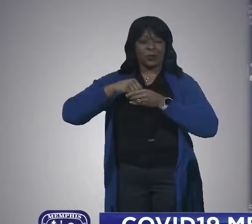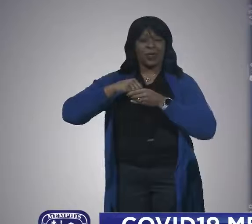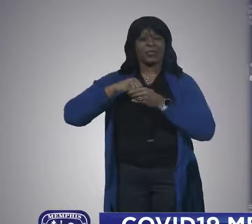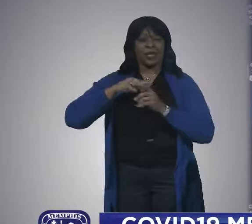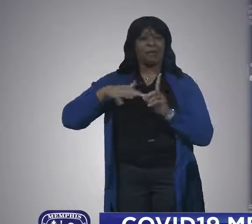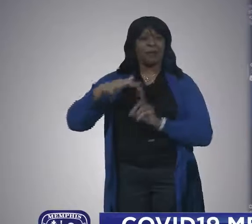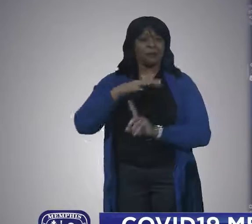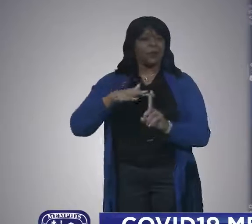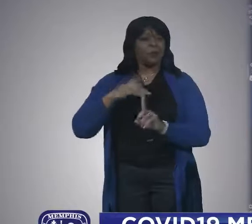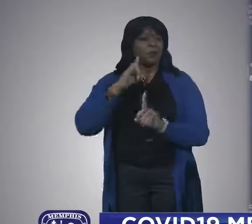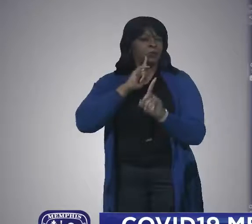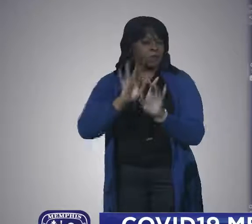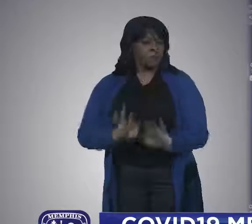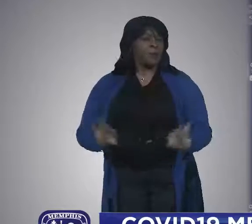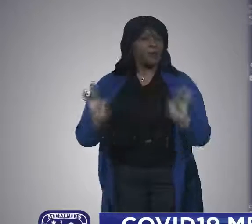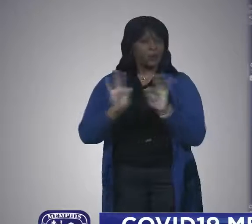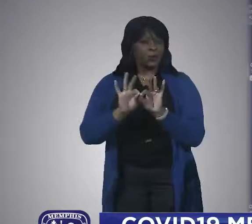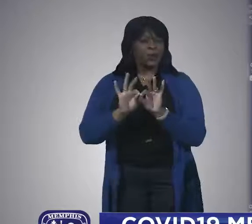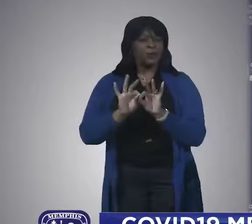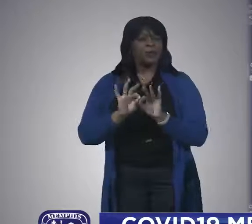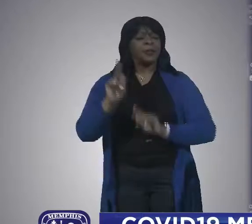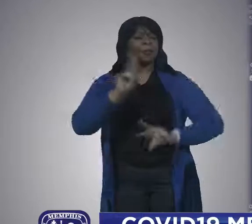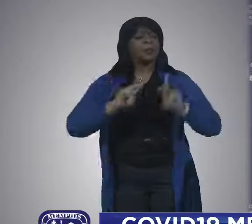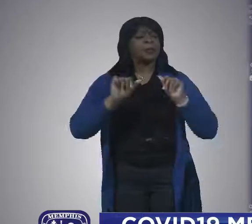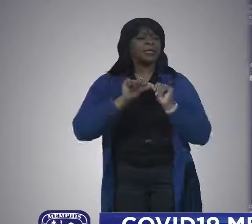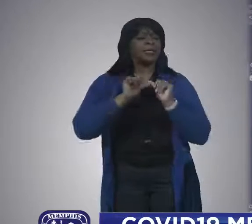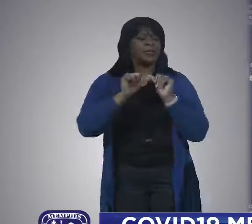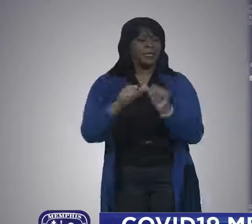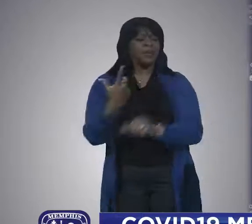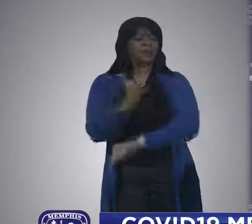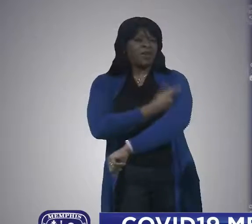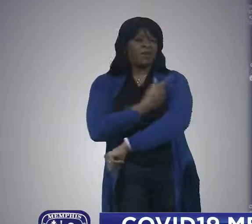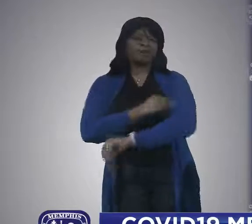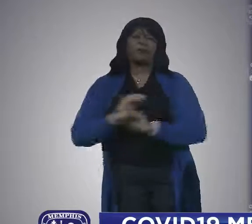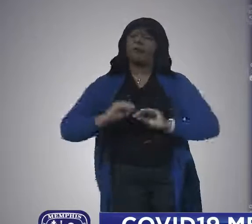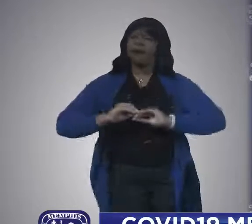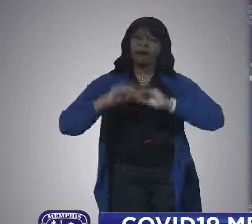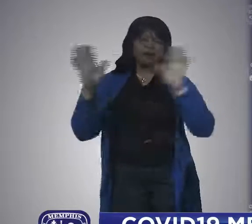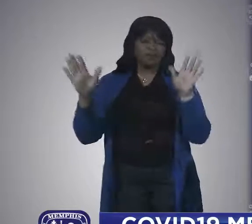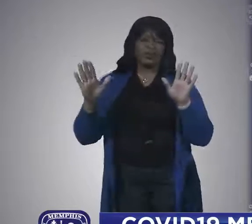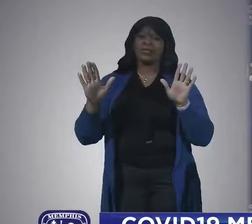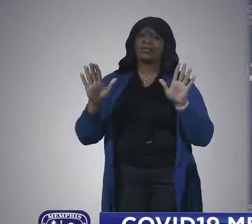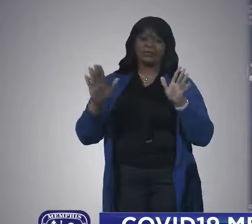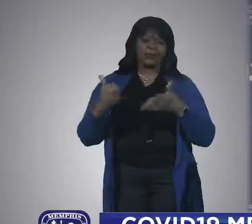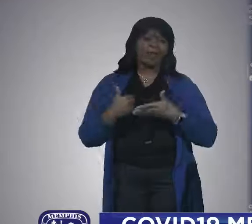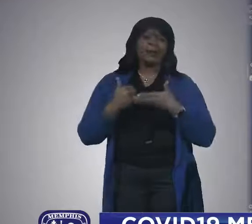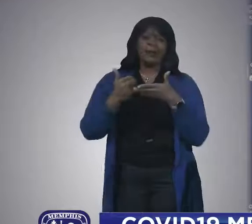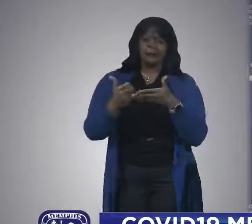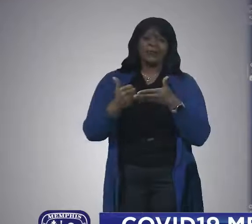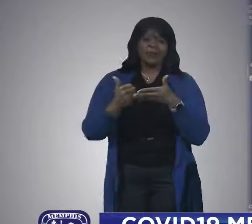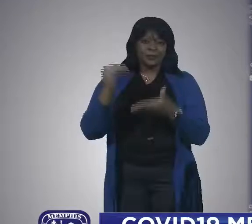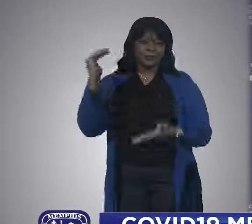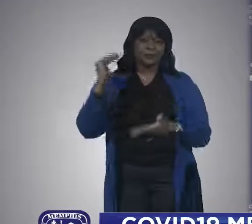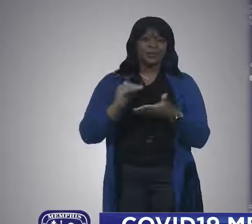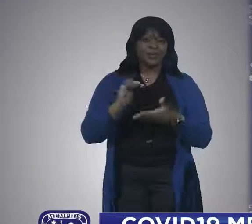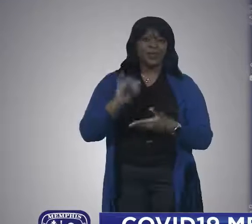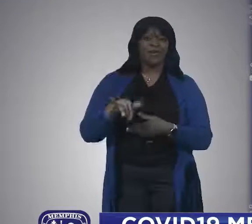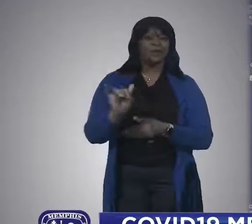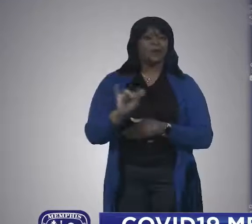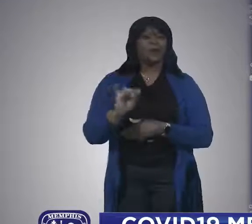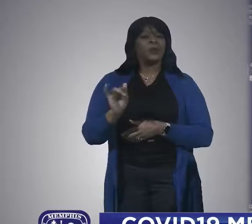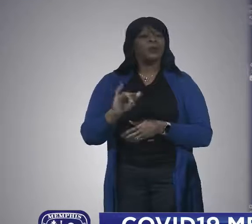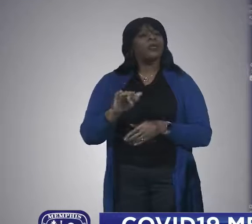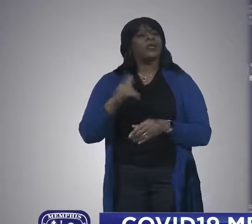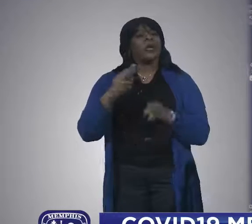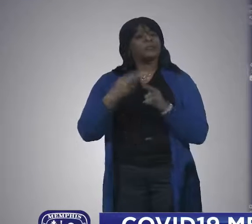settings we think is important. Having people continue to get vaccinated obviously is a message we've been putting forth, but also, as I've